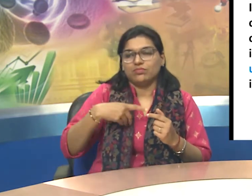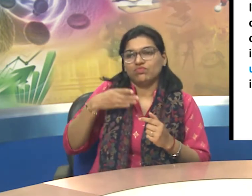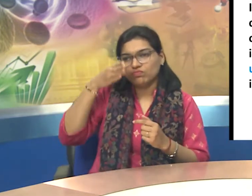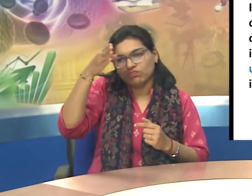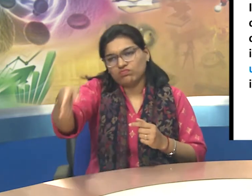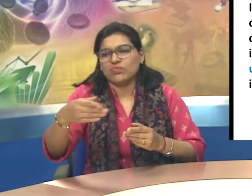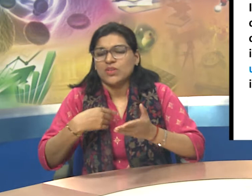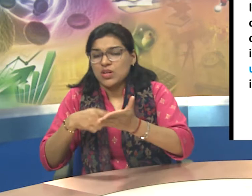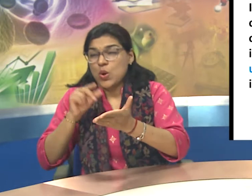message can be